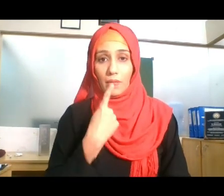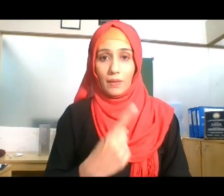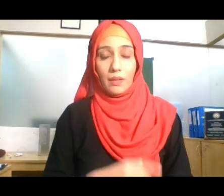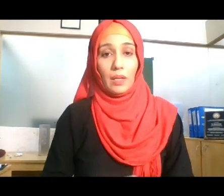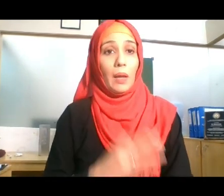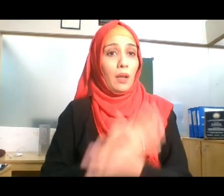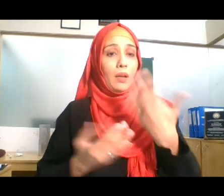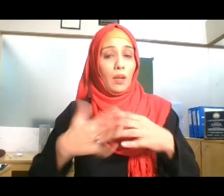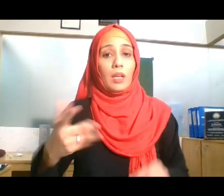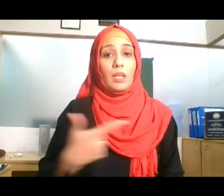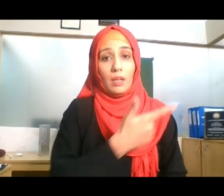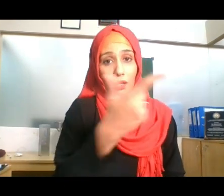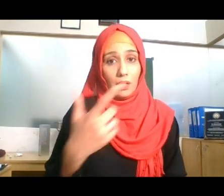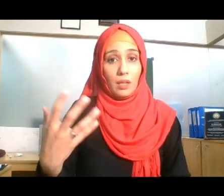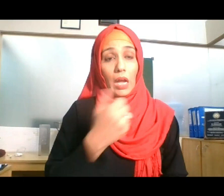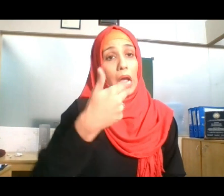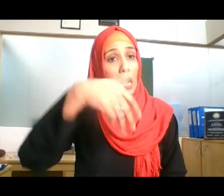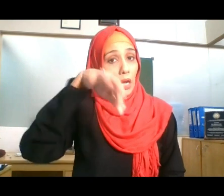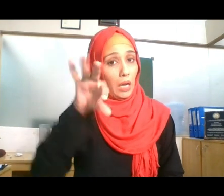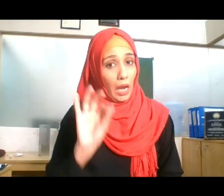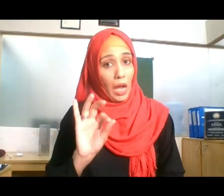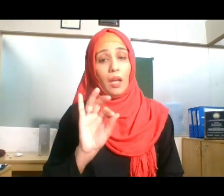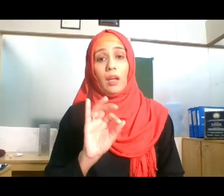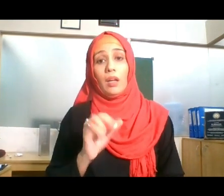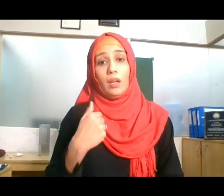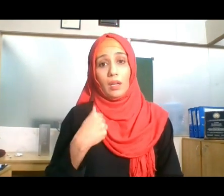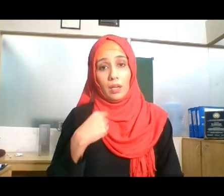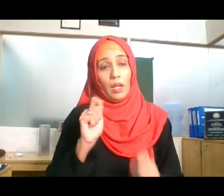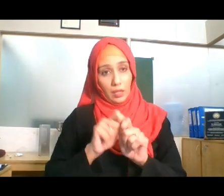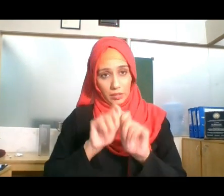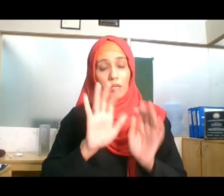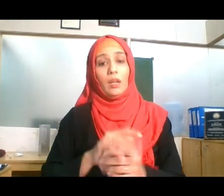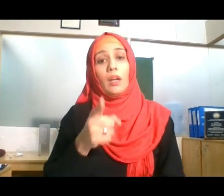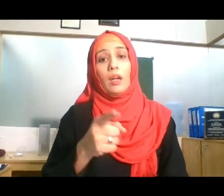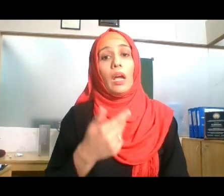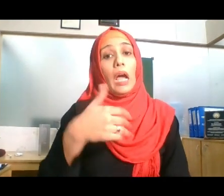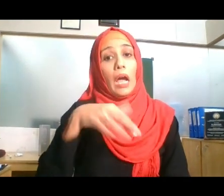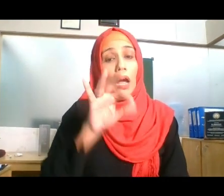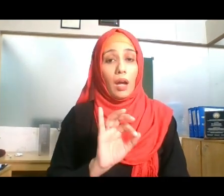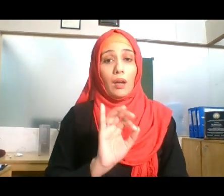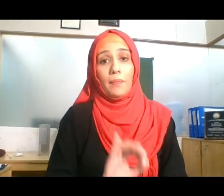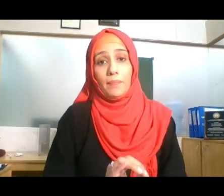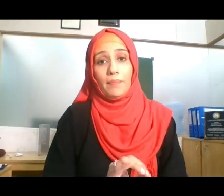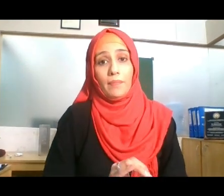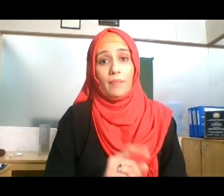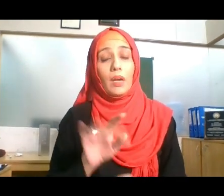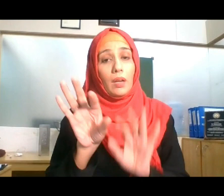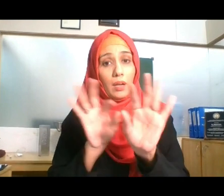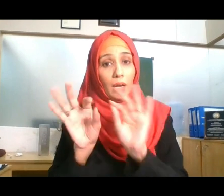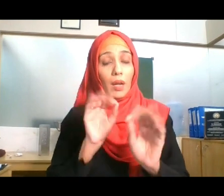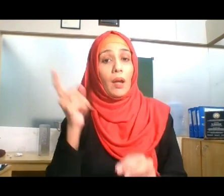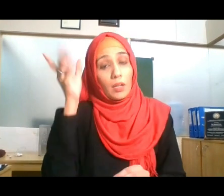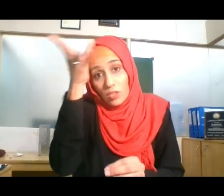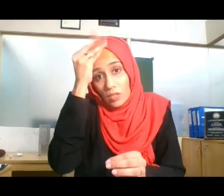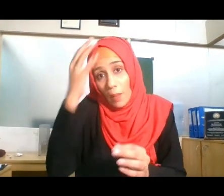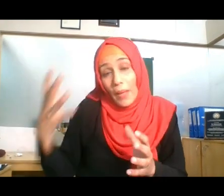differently abled persons are an important segment of our society. They need special care, and it is collective responsibility